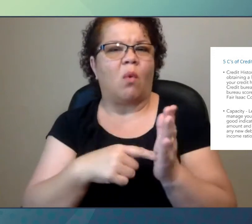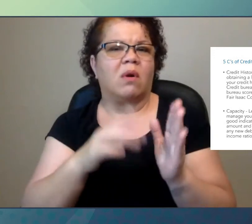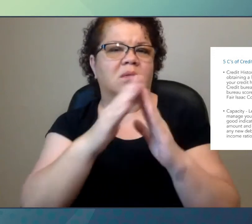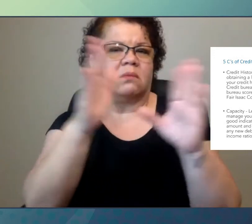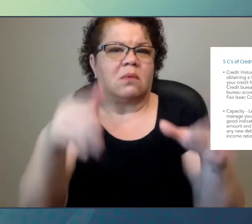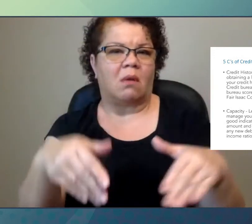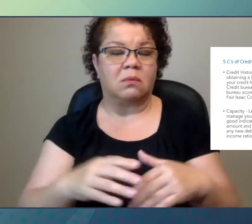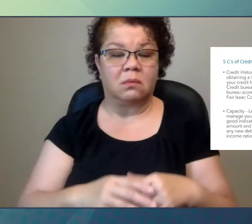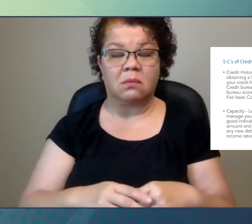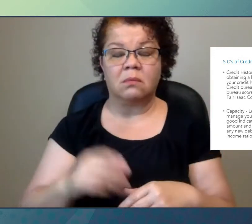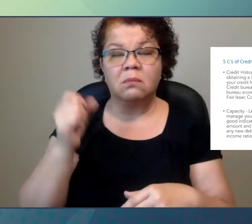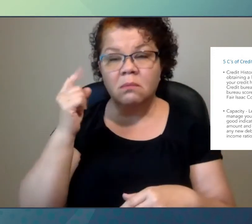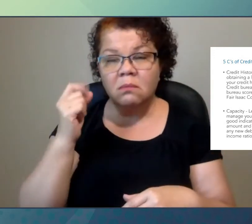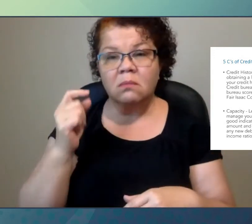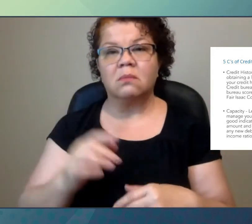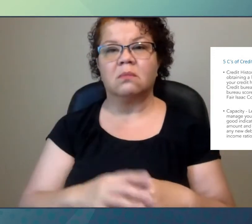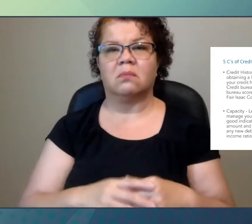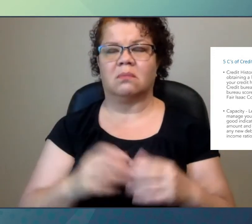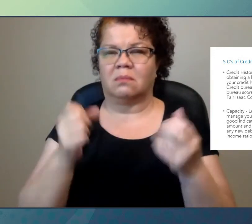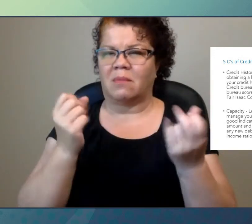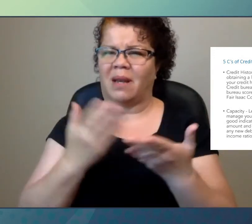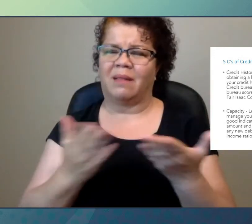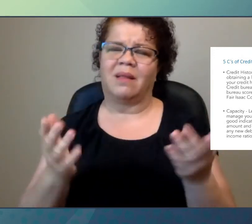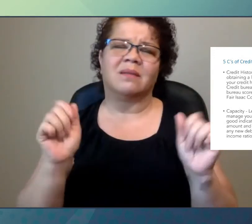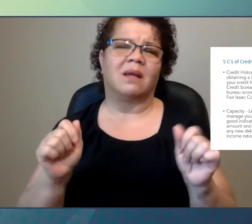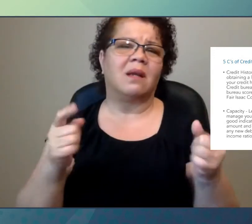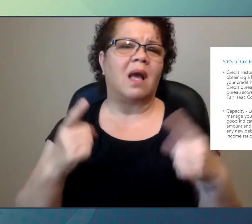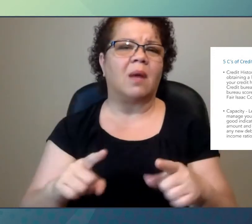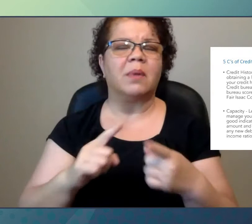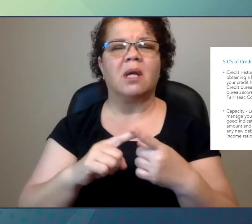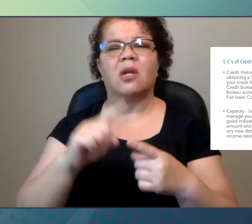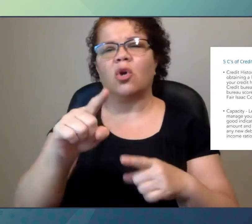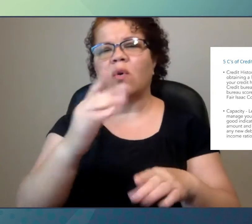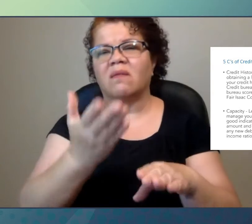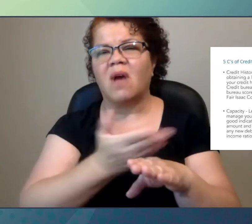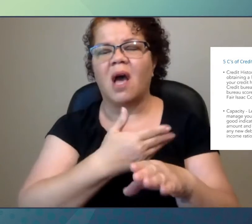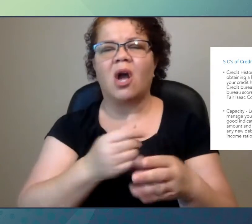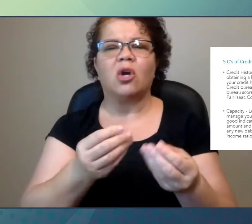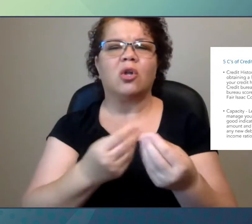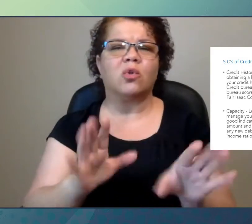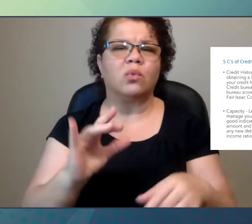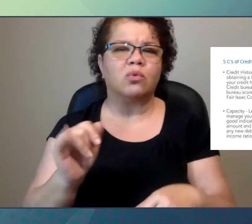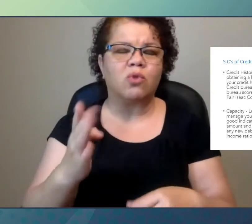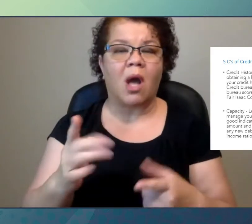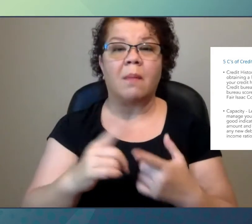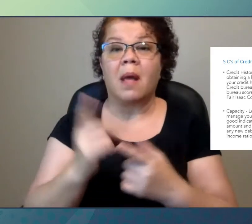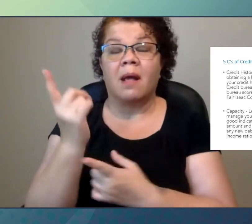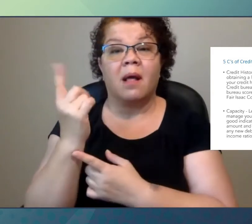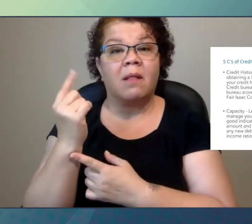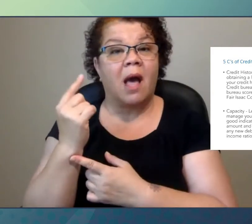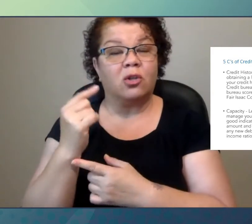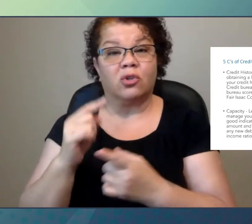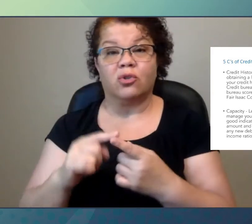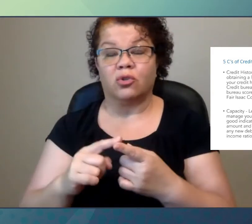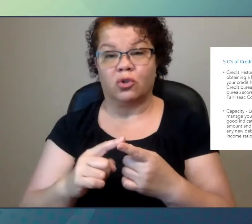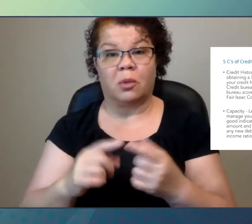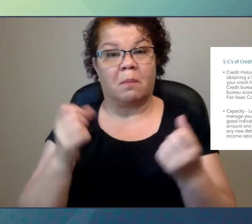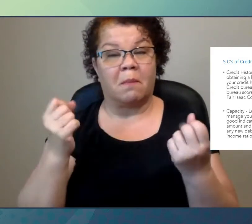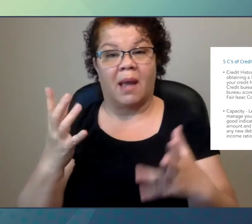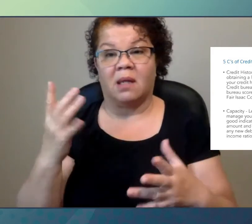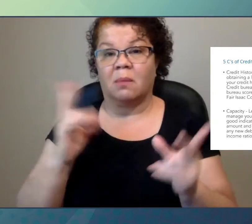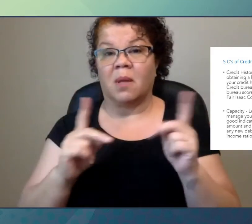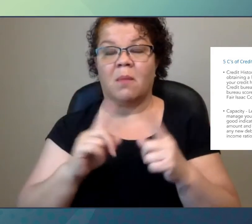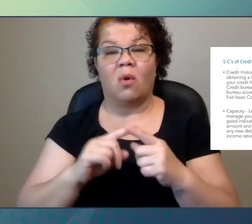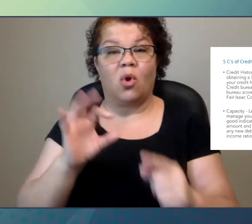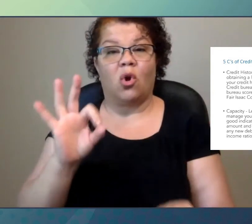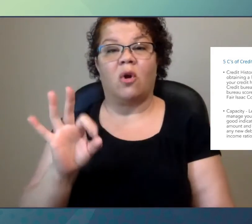I understand a lot of things can happen. We may lose our jobs. I mean, last year the pandemic hit and a lot of us were furloughed, and we